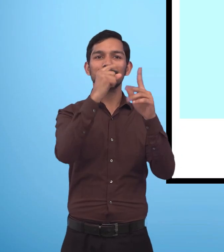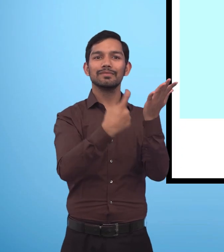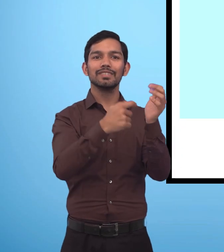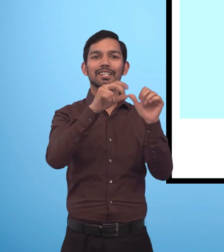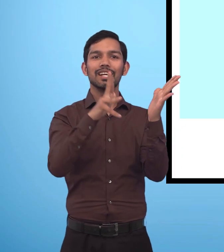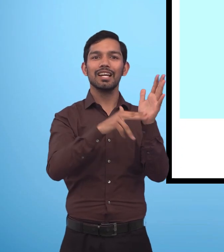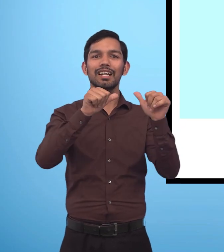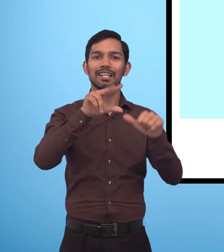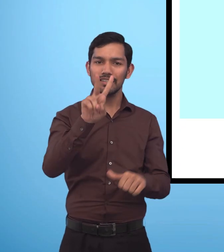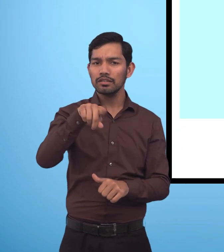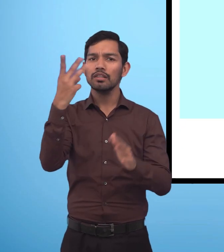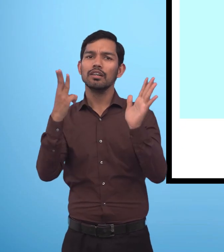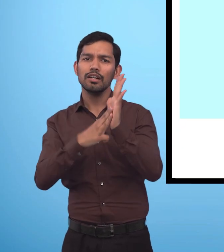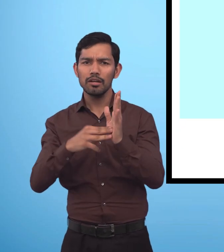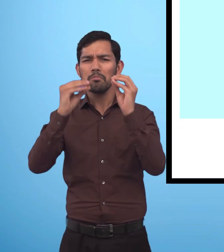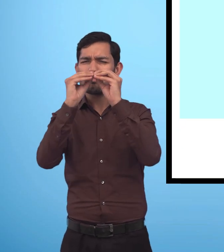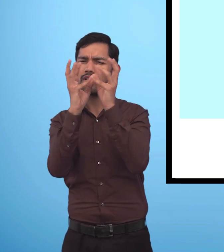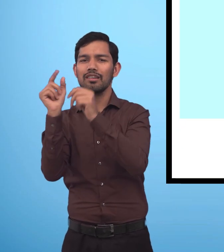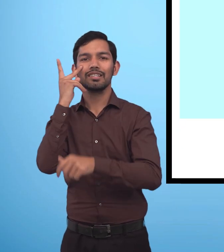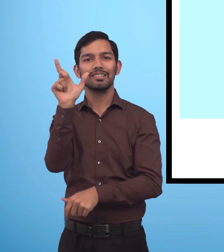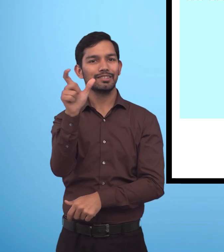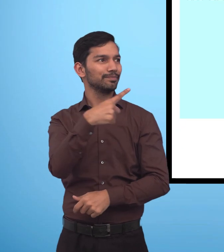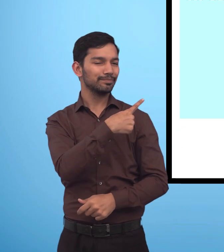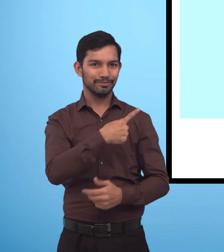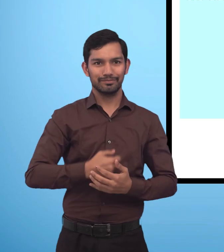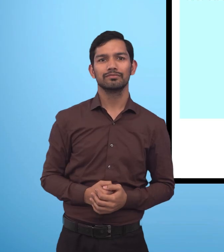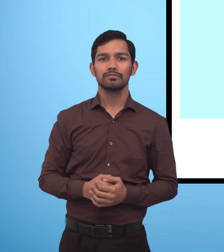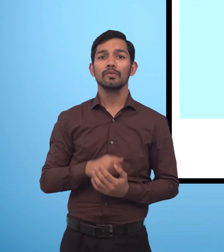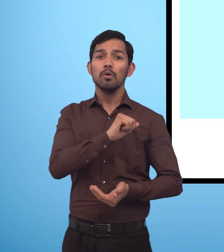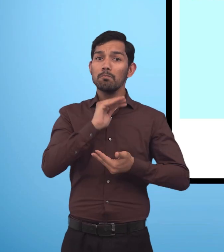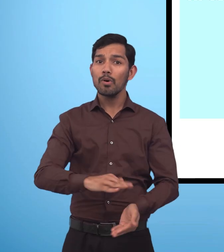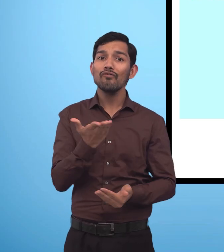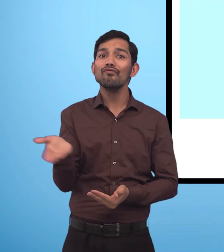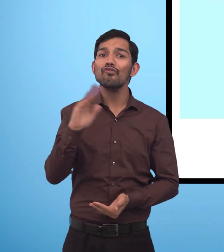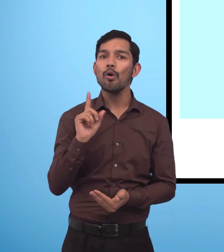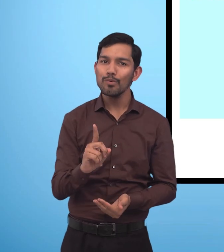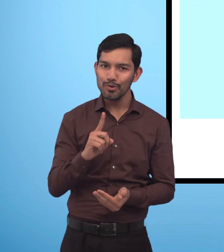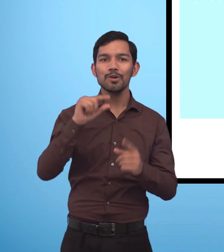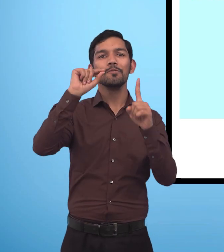Pranav M. Balasubramaniam is from Palakkad in Kerala.